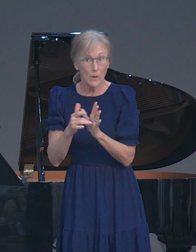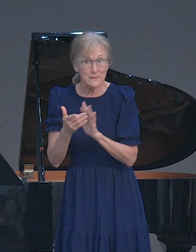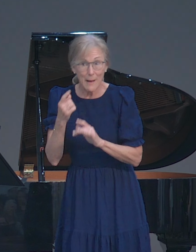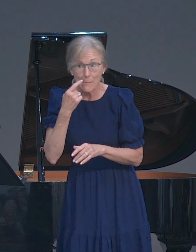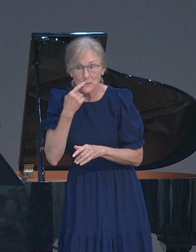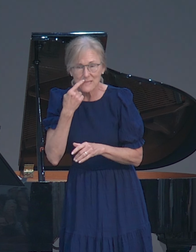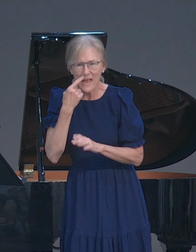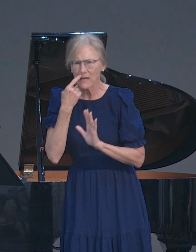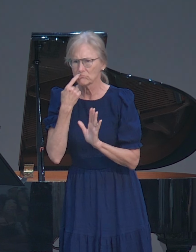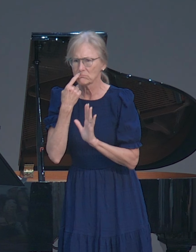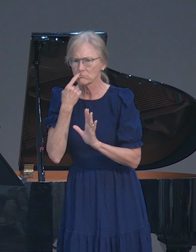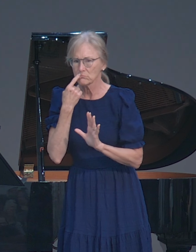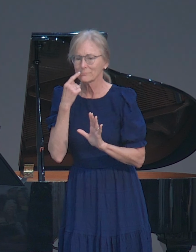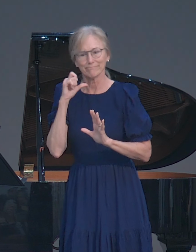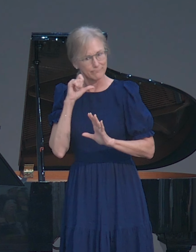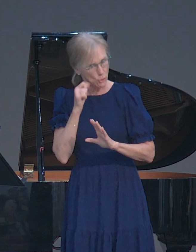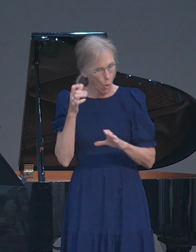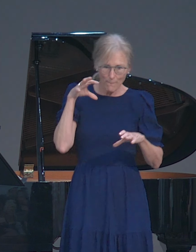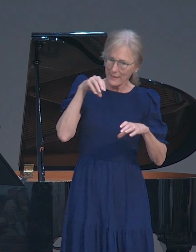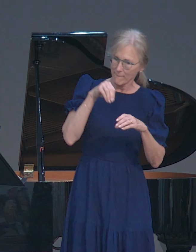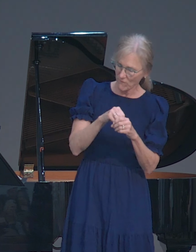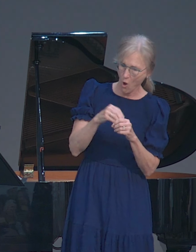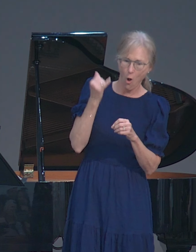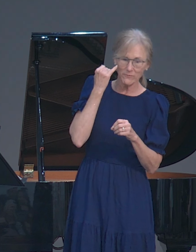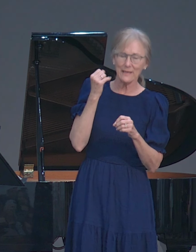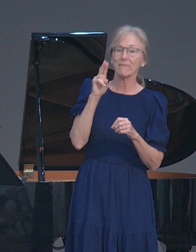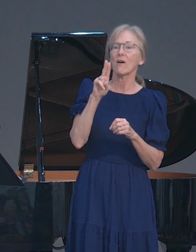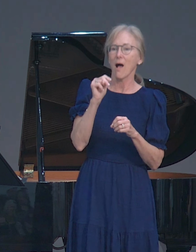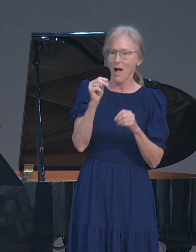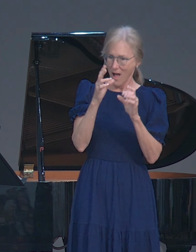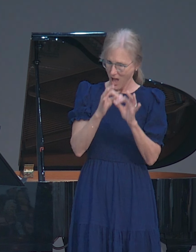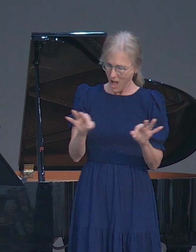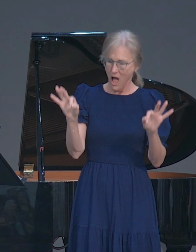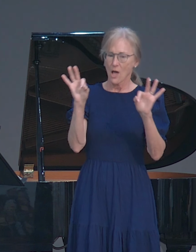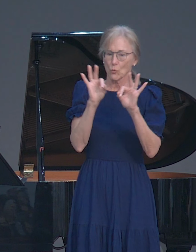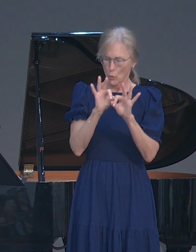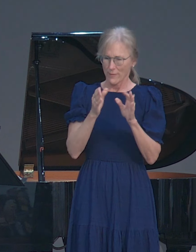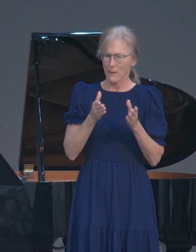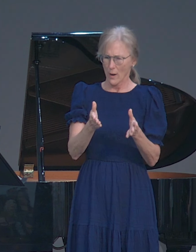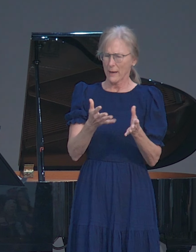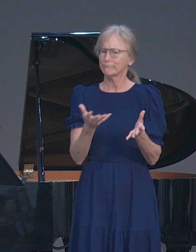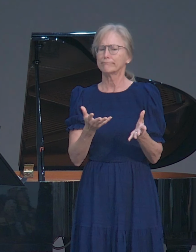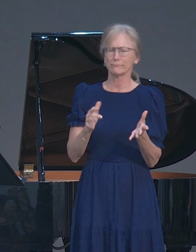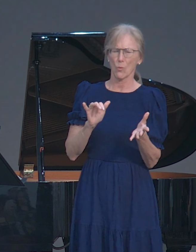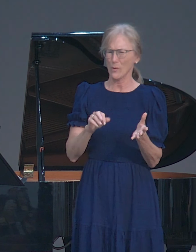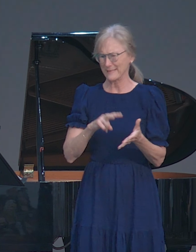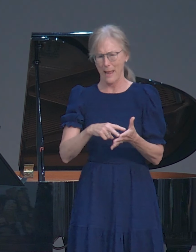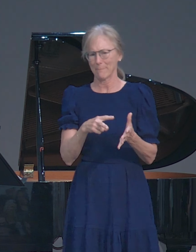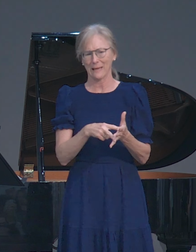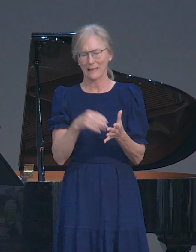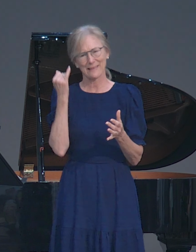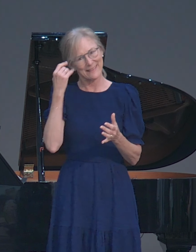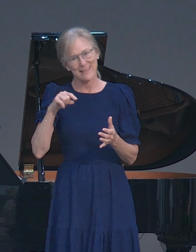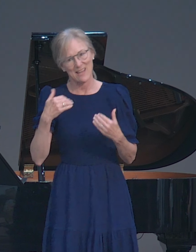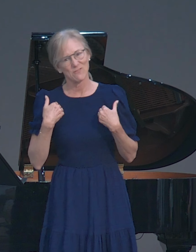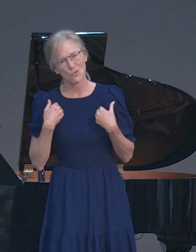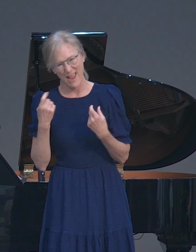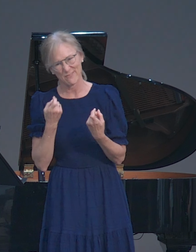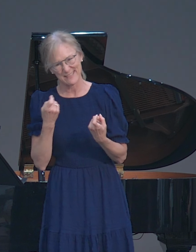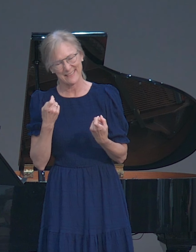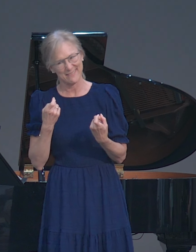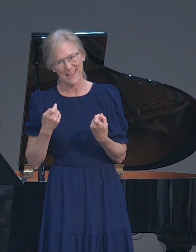an unworthy manner. That is, if you have sin in your life you haven't confessed and repented of, you must do so now. Taking